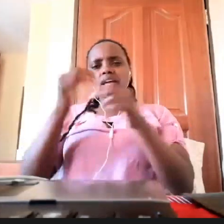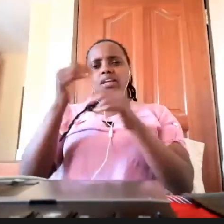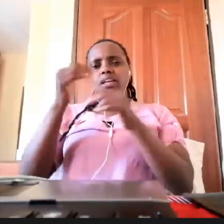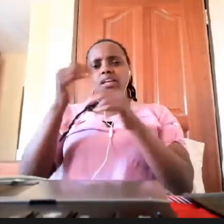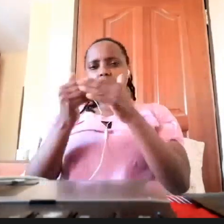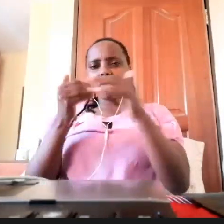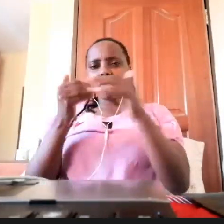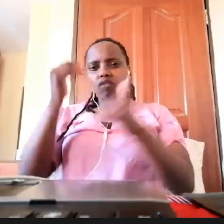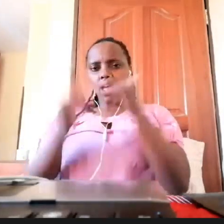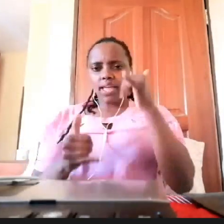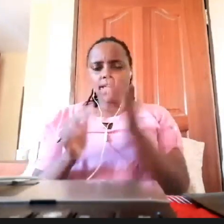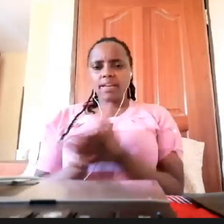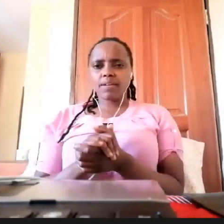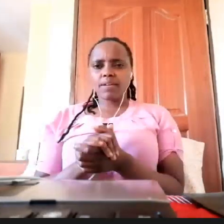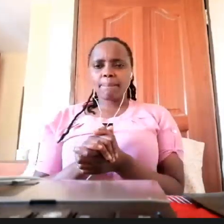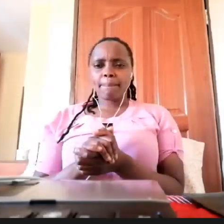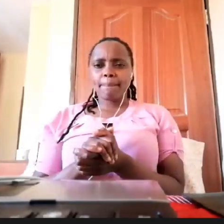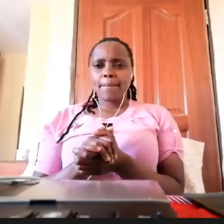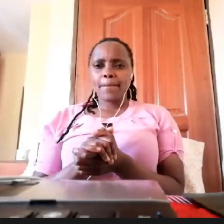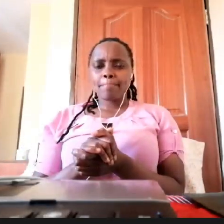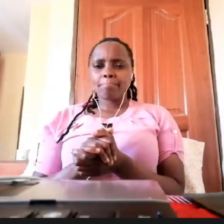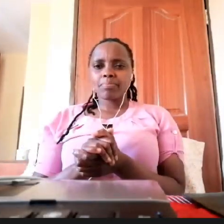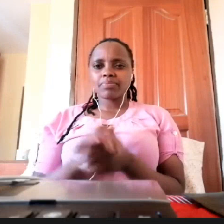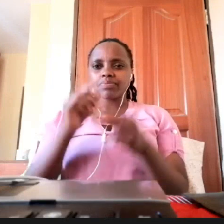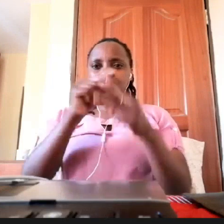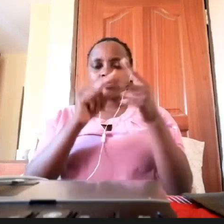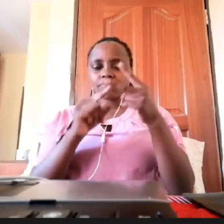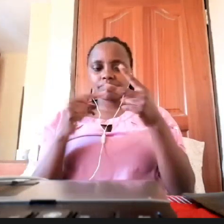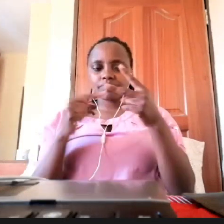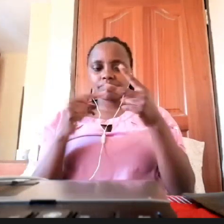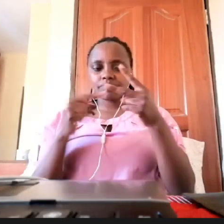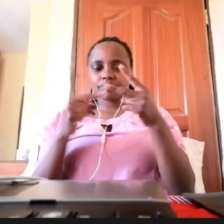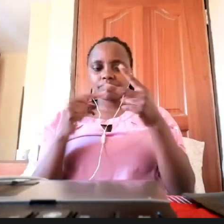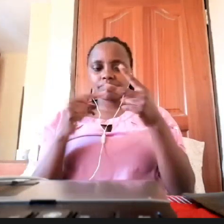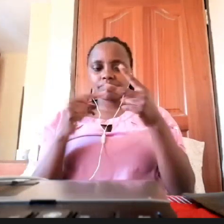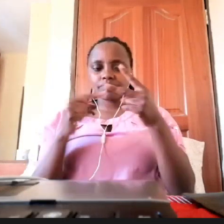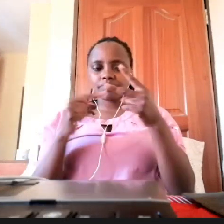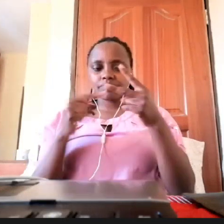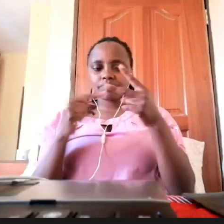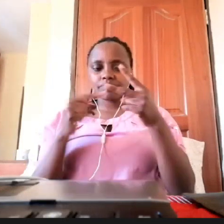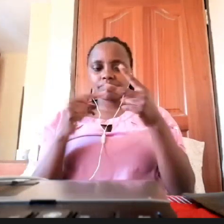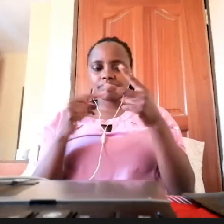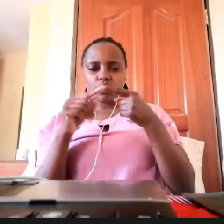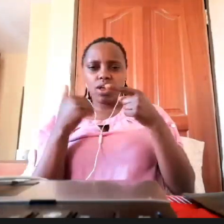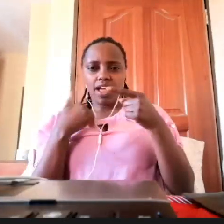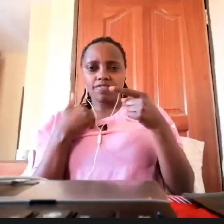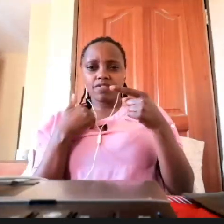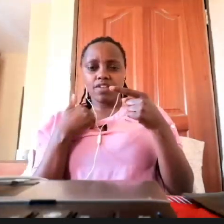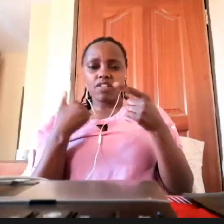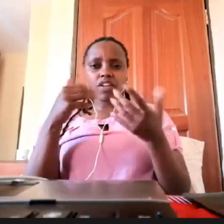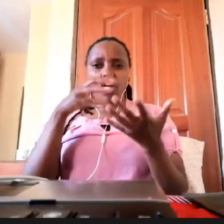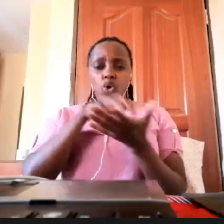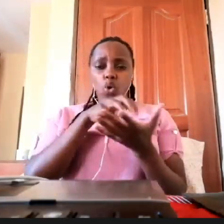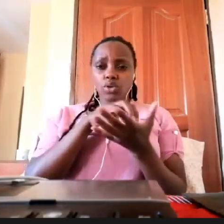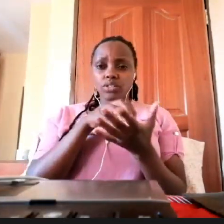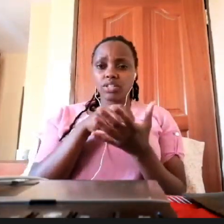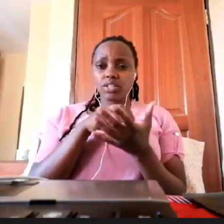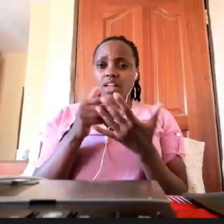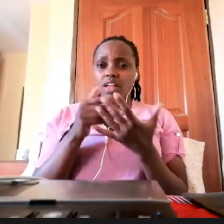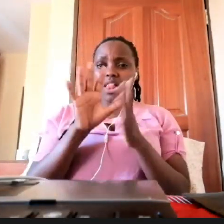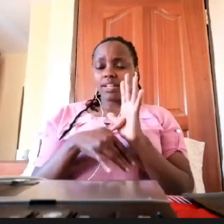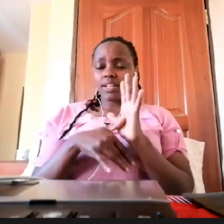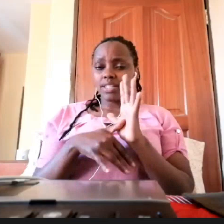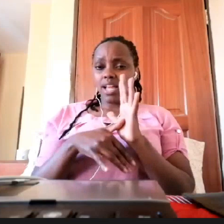is the two issues. One is in terms of the content. Maybe later,